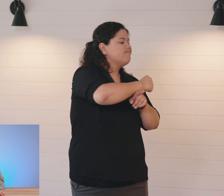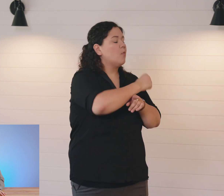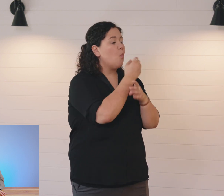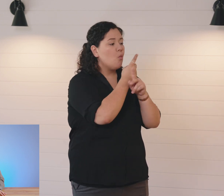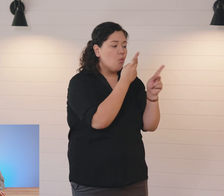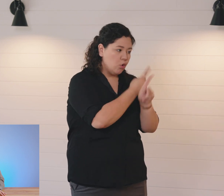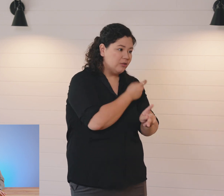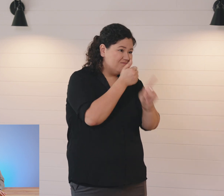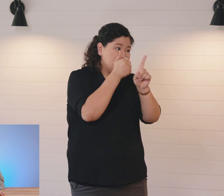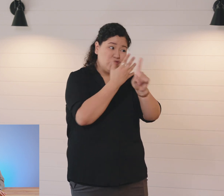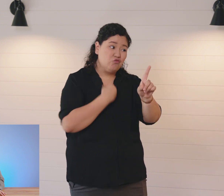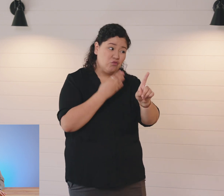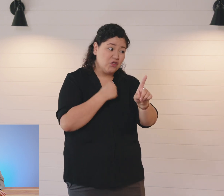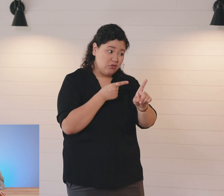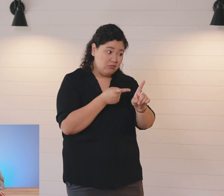He's a Jew.